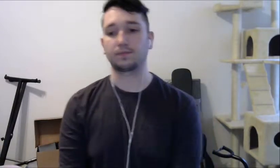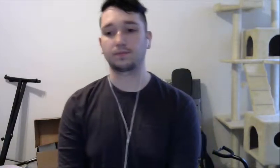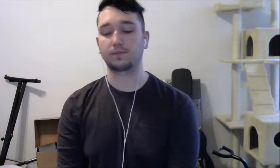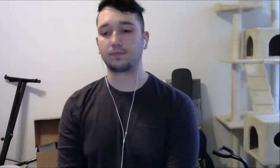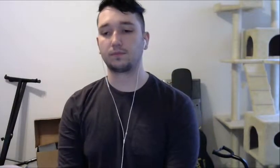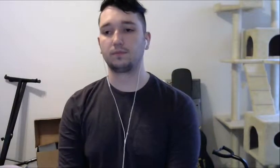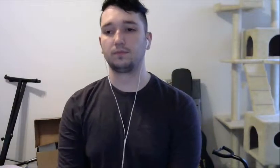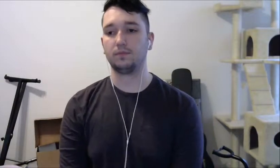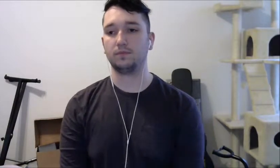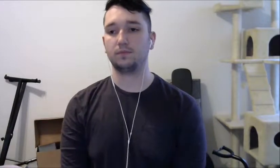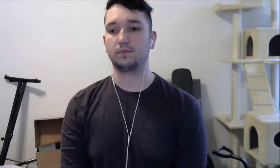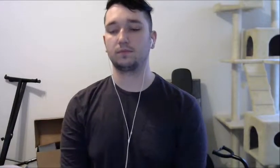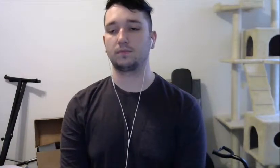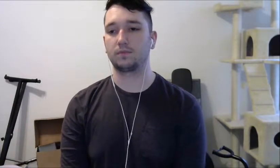cities.